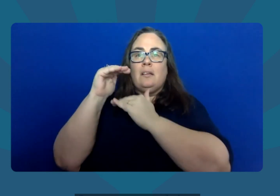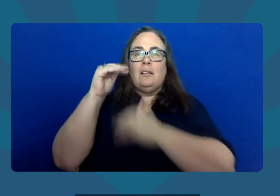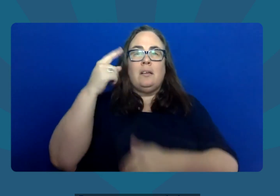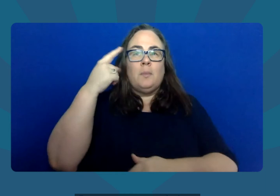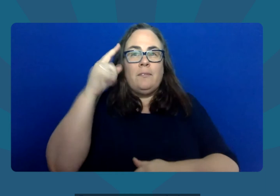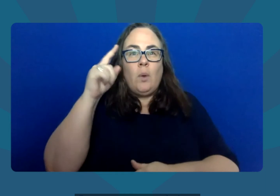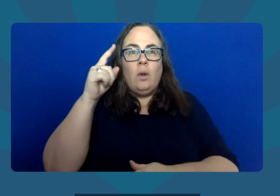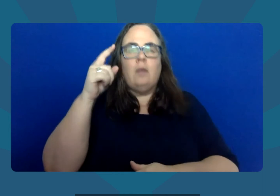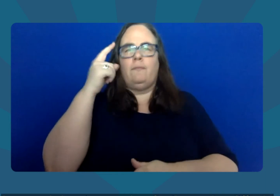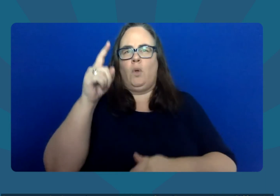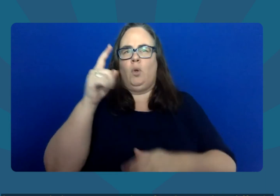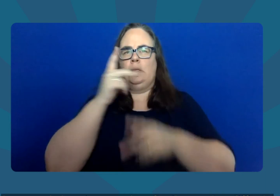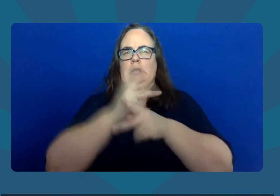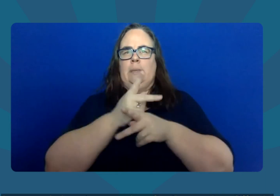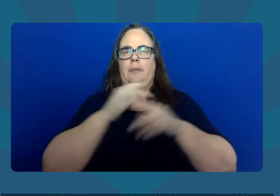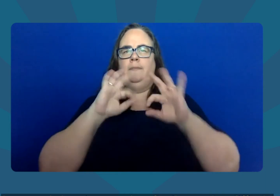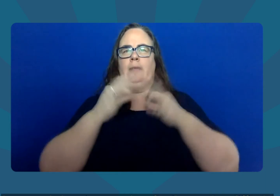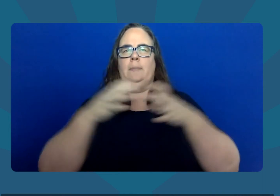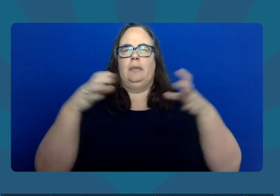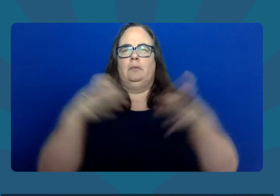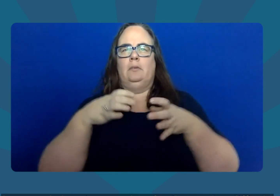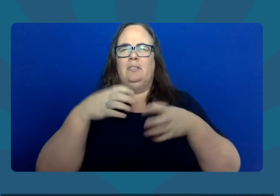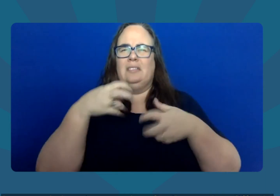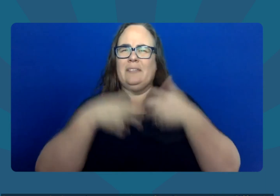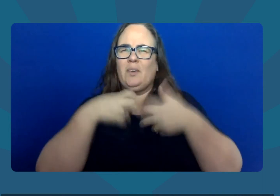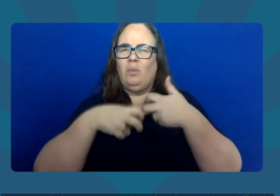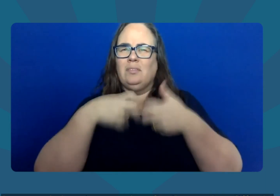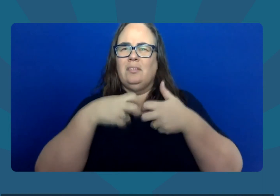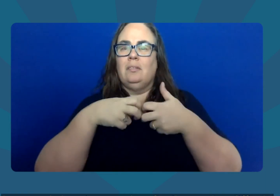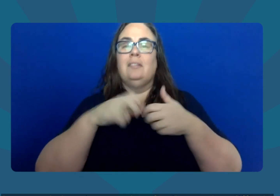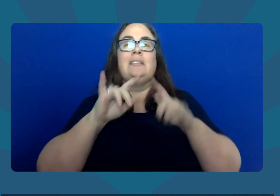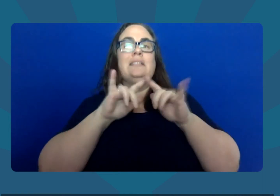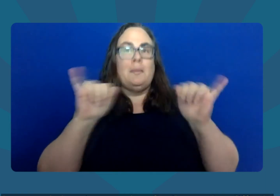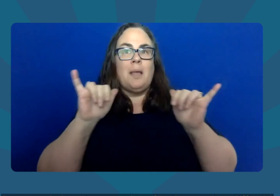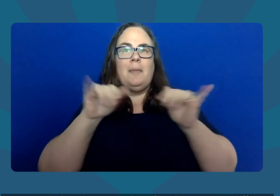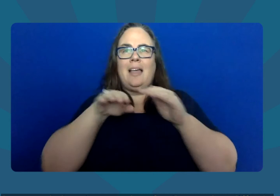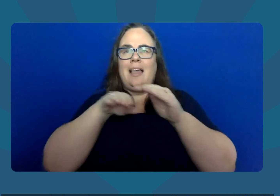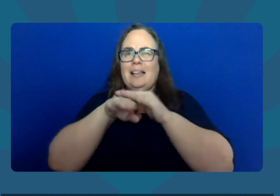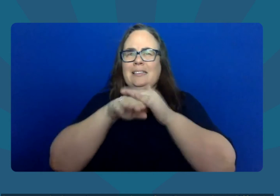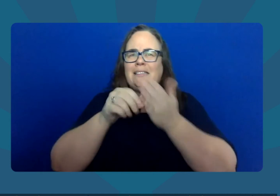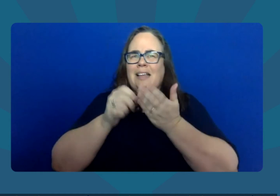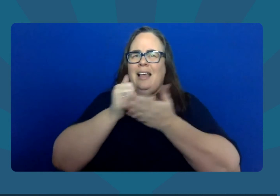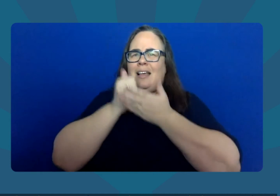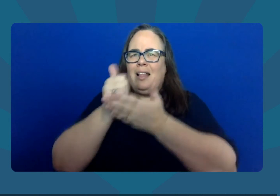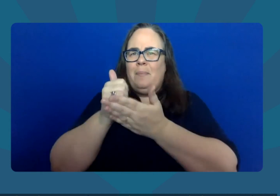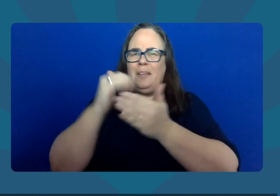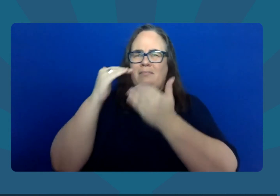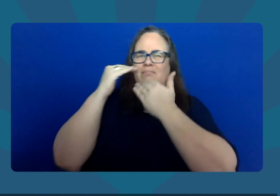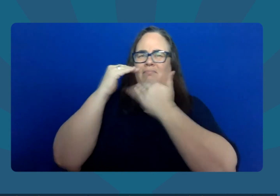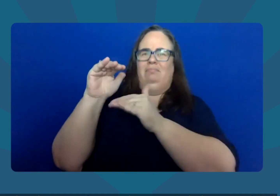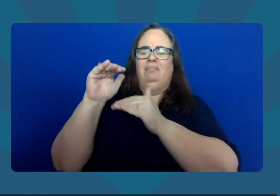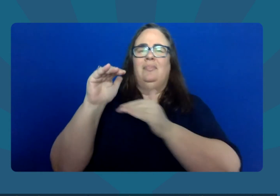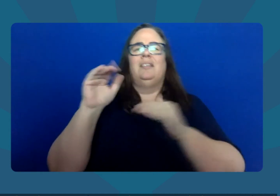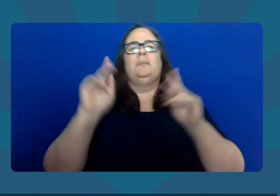Government restrictions have made keeping a nuclear family together difficult, and at the same